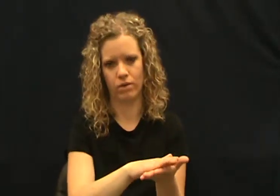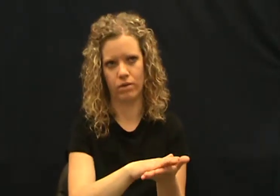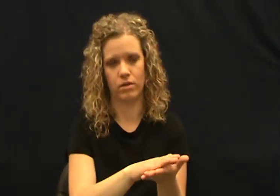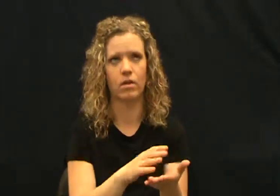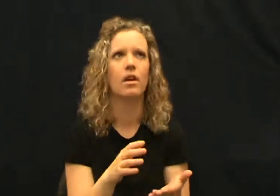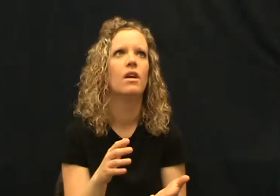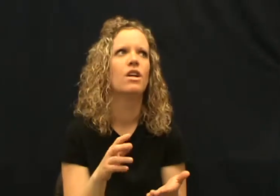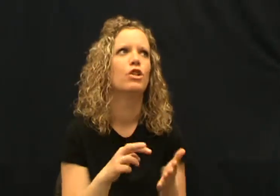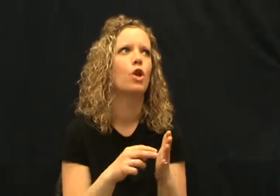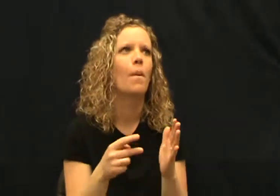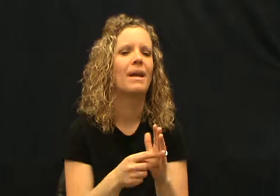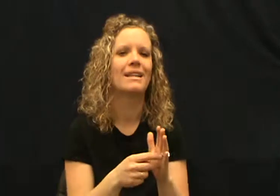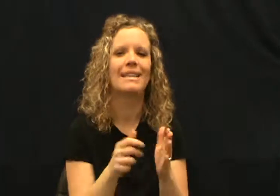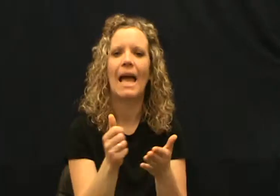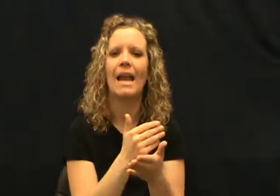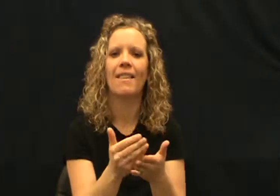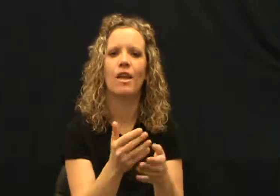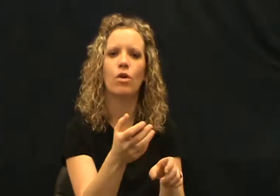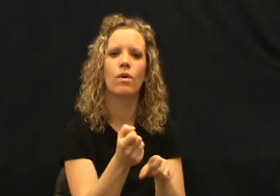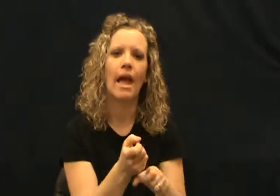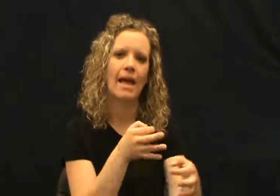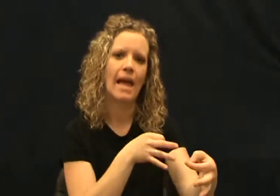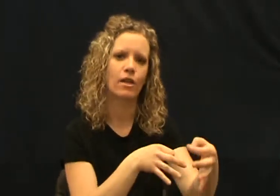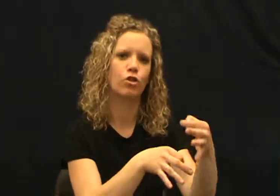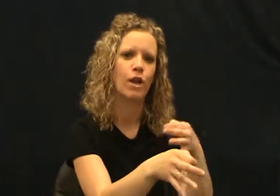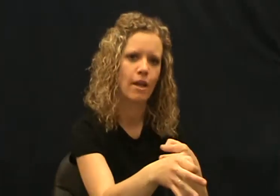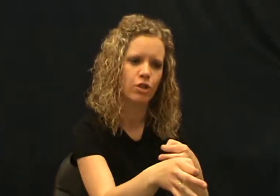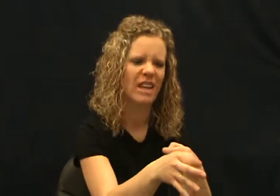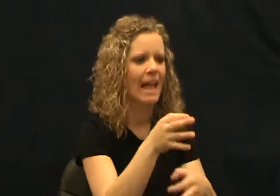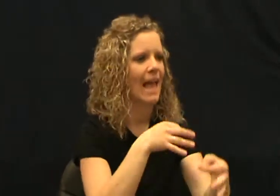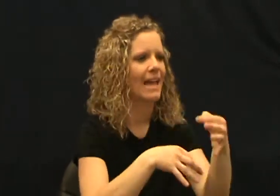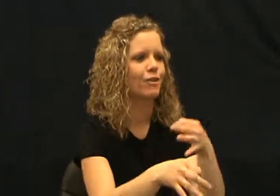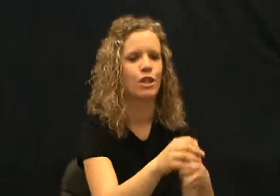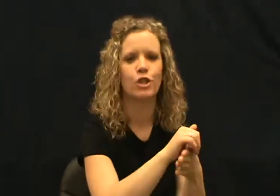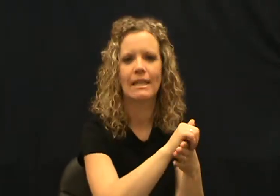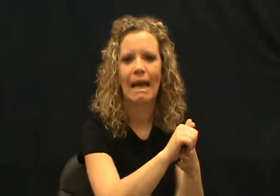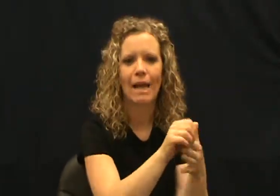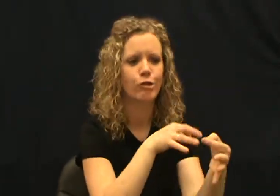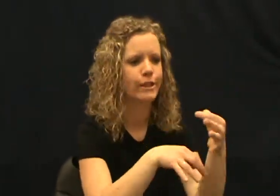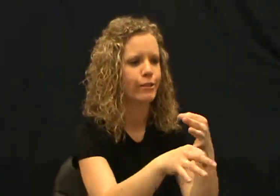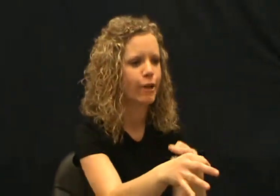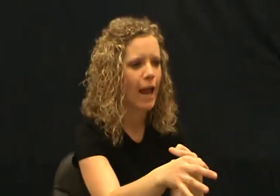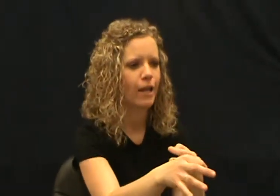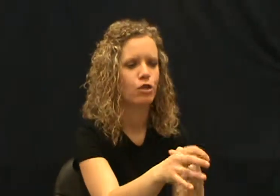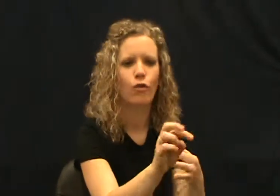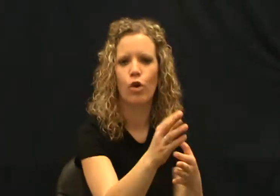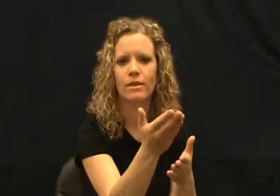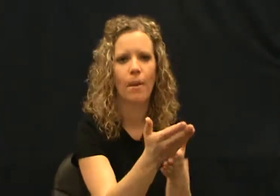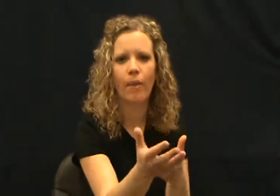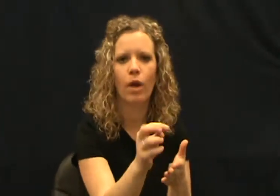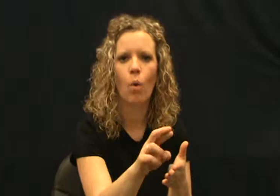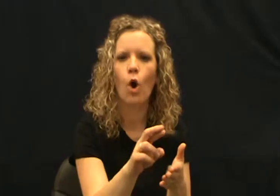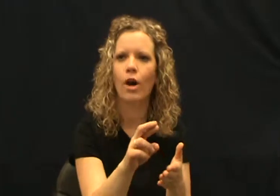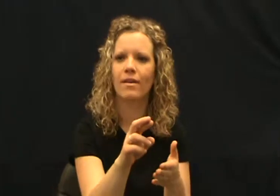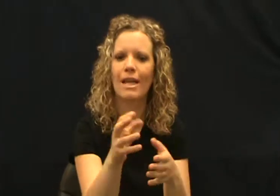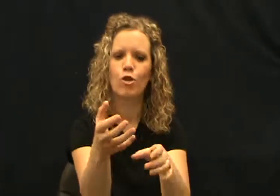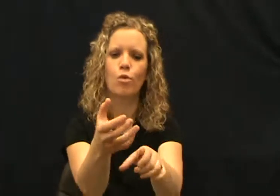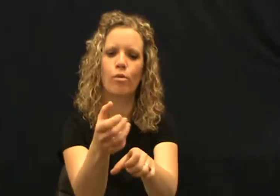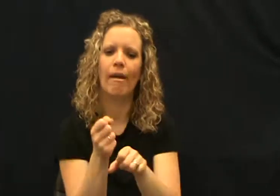acquired through exchange, we mean if you exchange cash for an item, or if you exchange promise to pay for an item, or